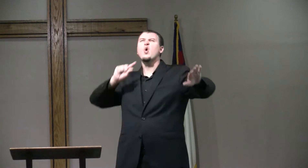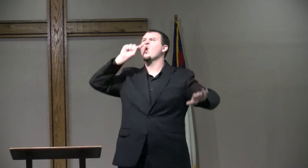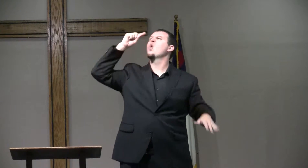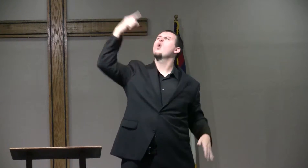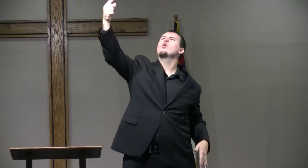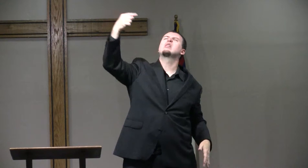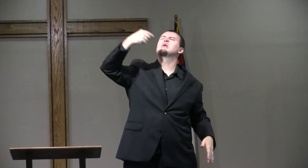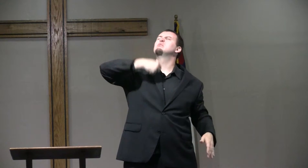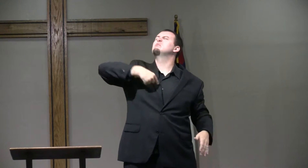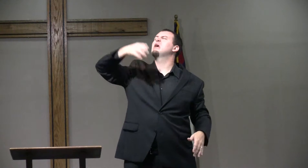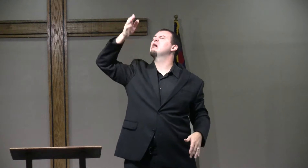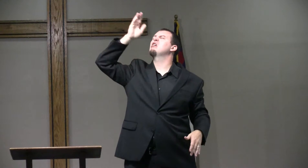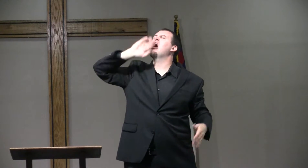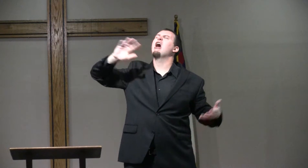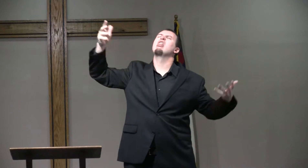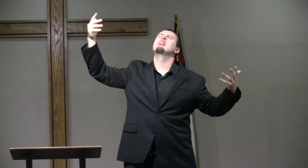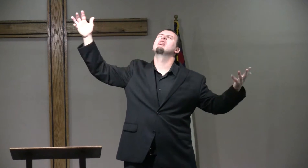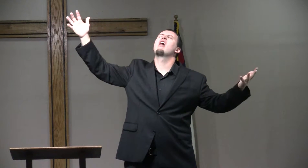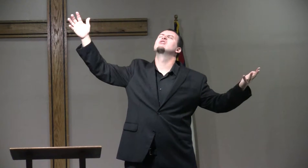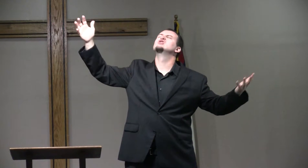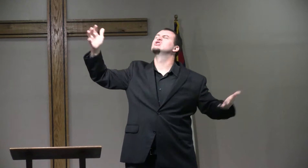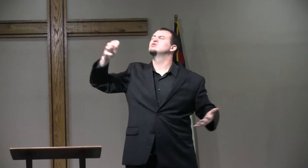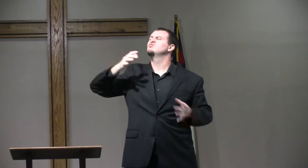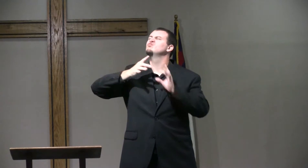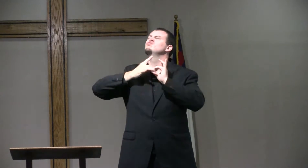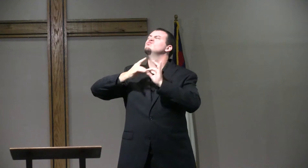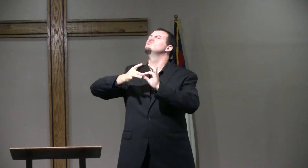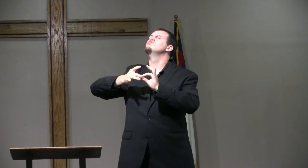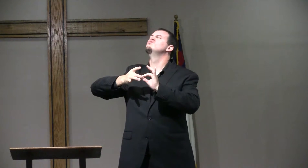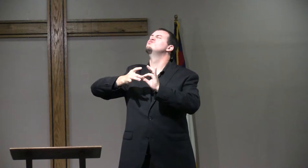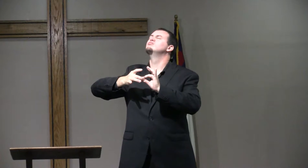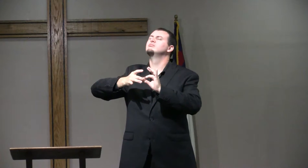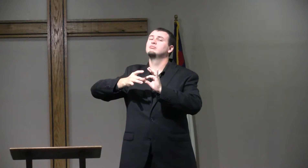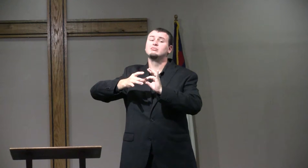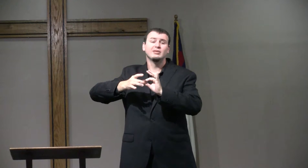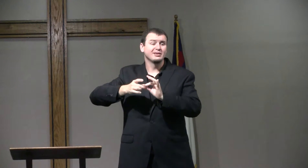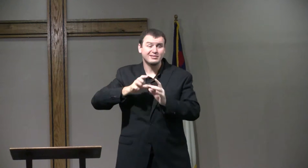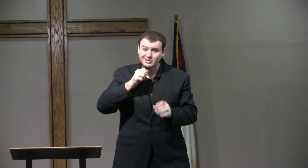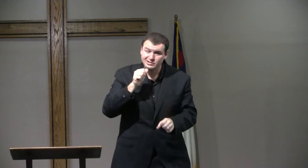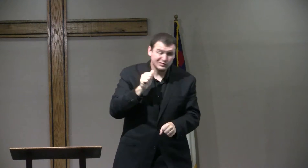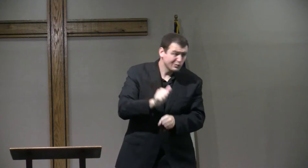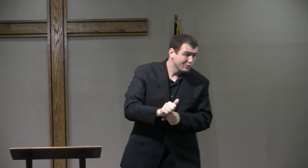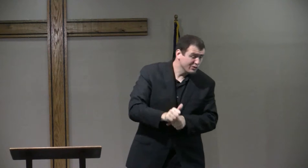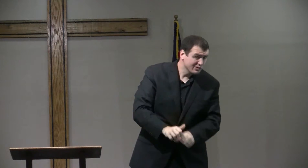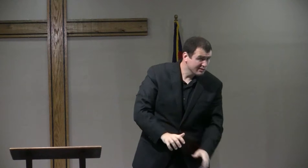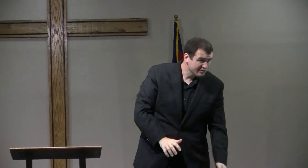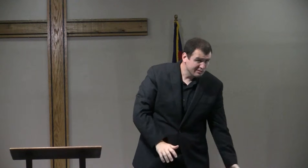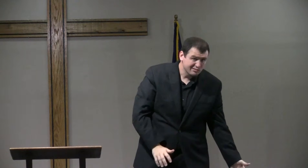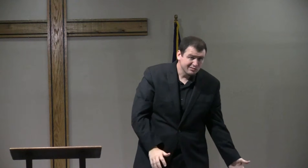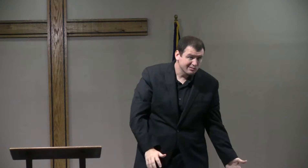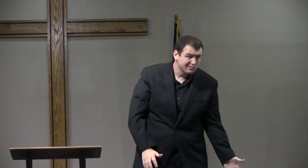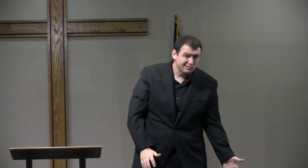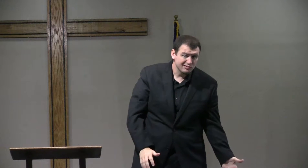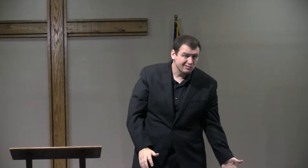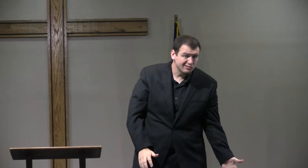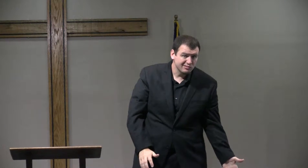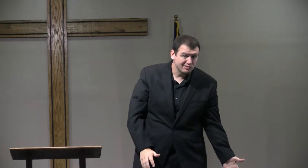don't care about them and try to think, oh, I just care about my relationship with God, it just doesn't work that way.